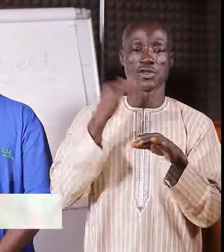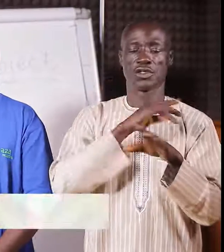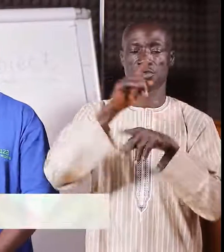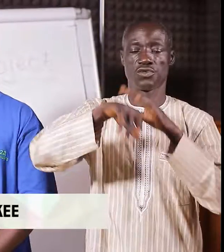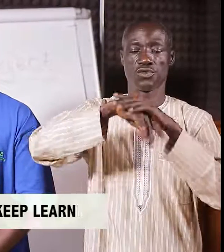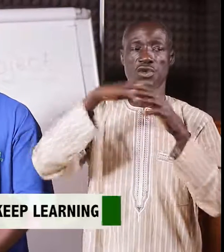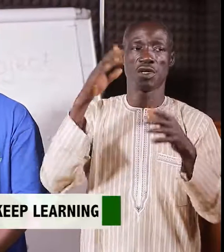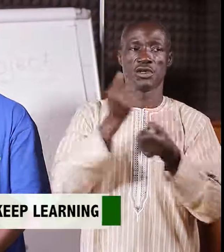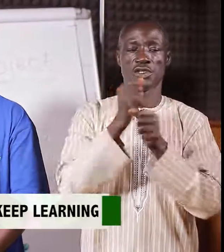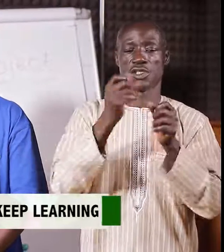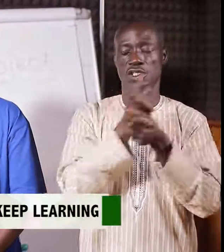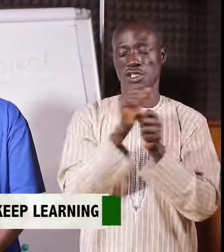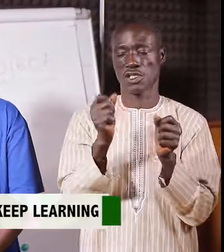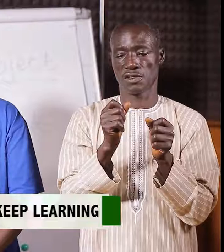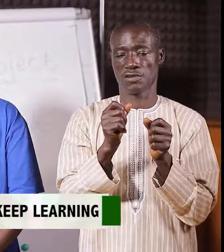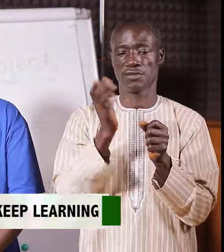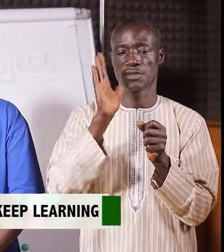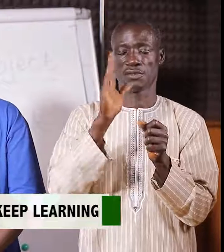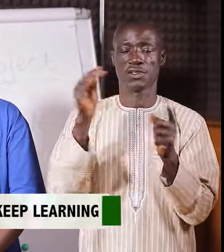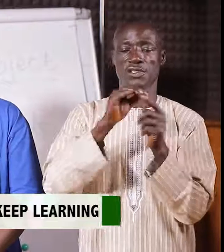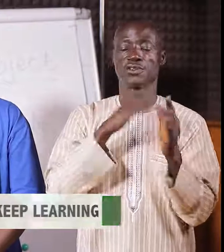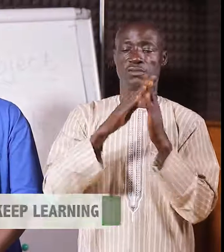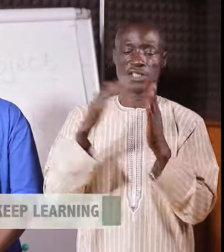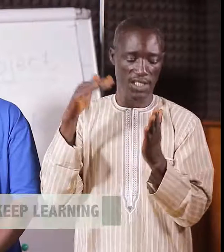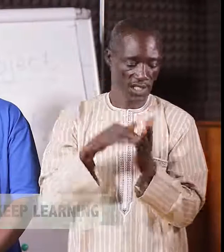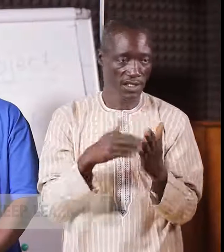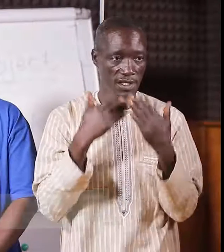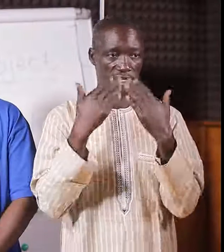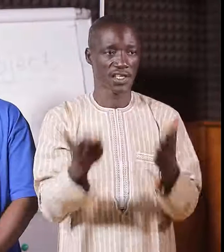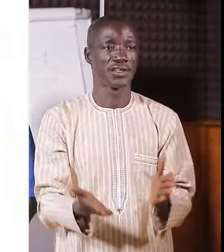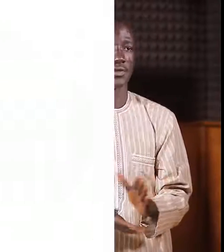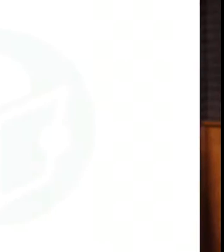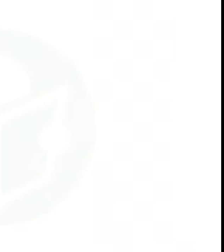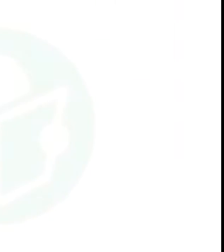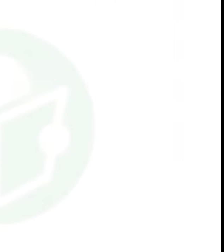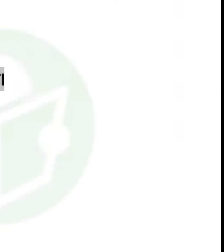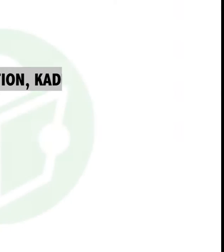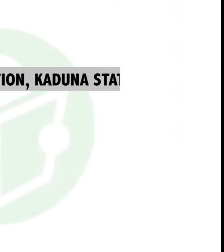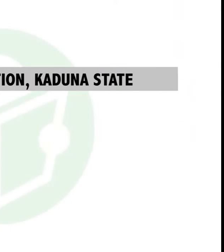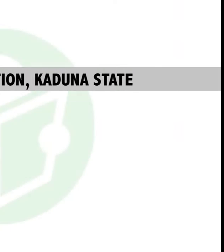Stay home, stay safe, keep learning. Thank you very much.